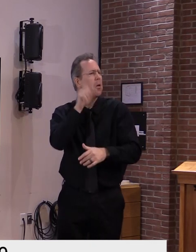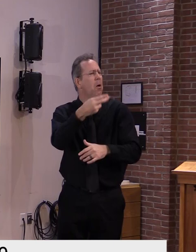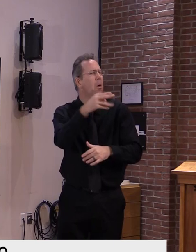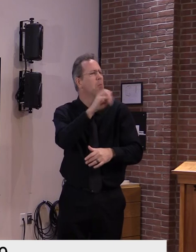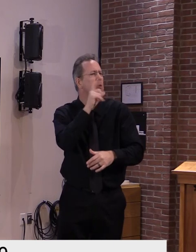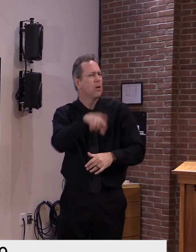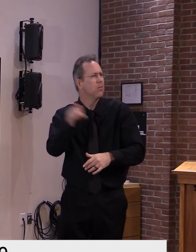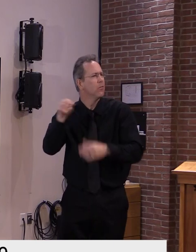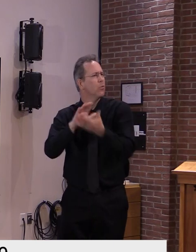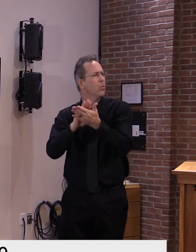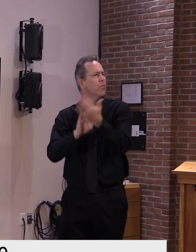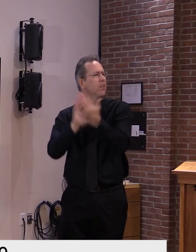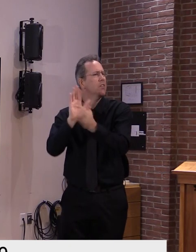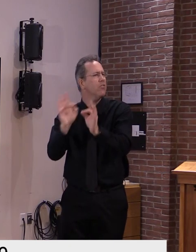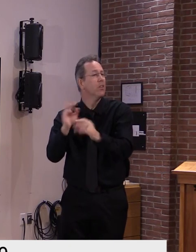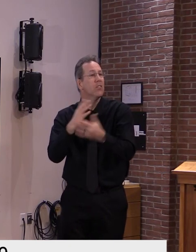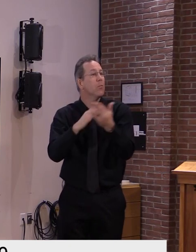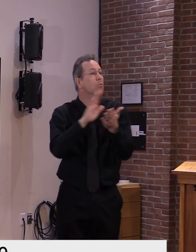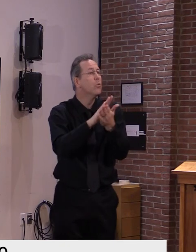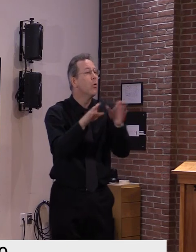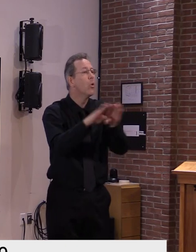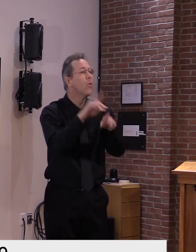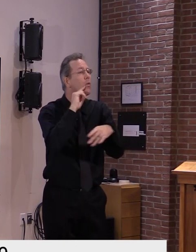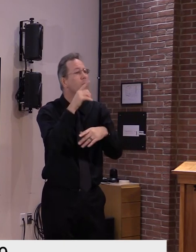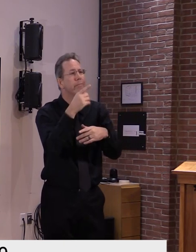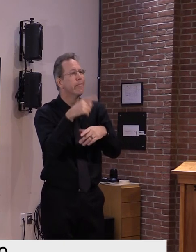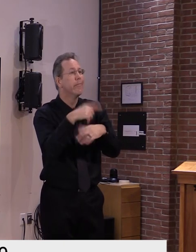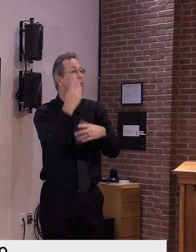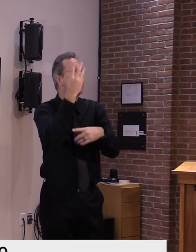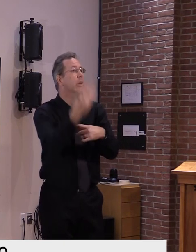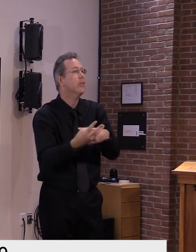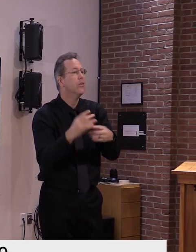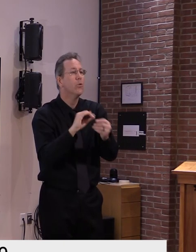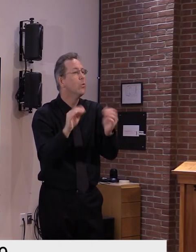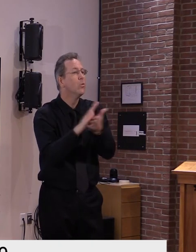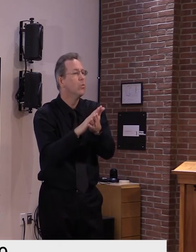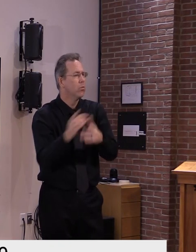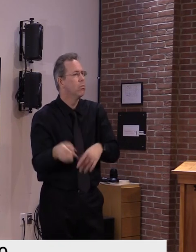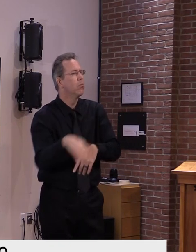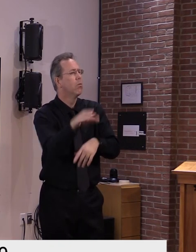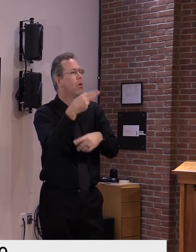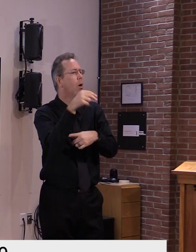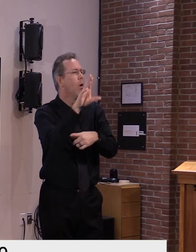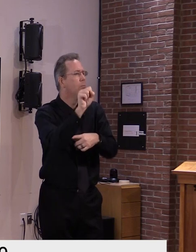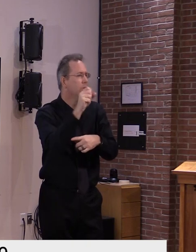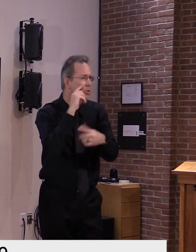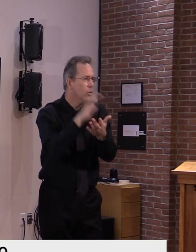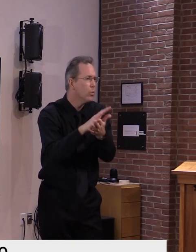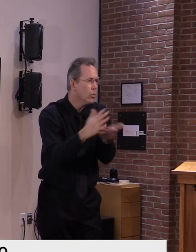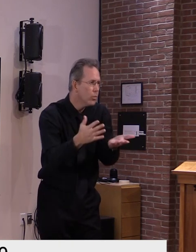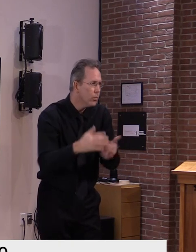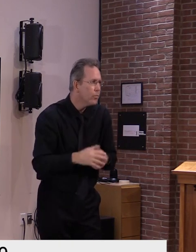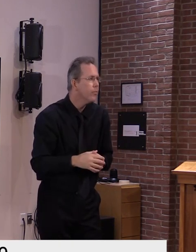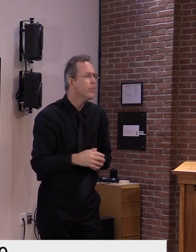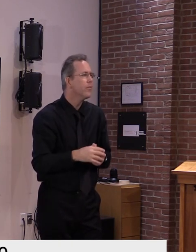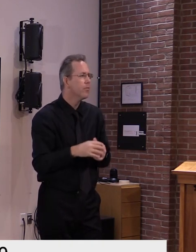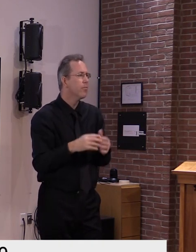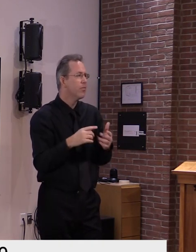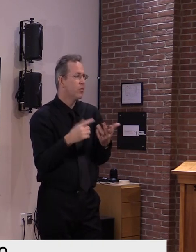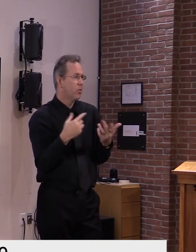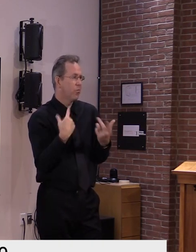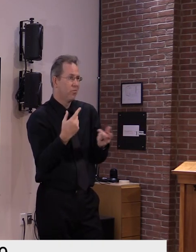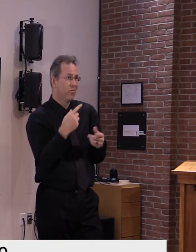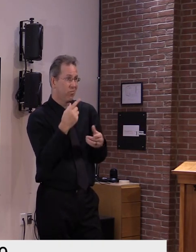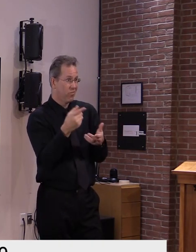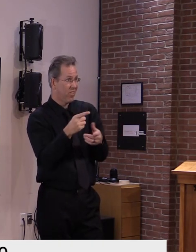coronavirus relief funds in order to do that. Those funds are running out at the end of this month. And so we're going to have to look